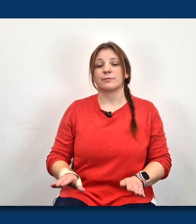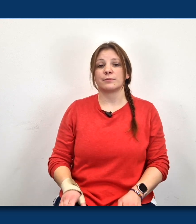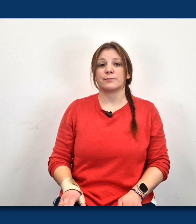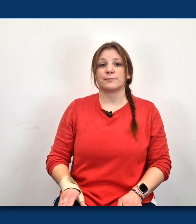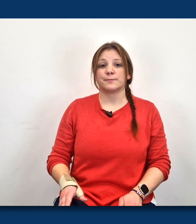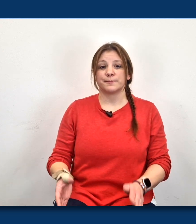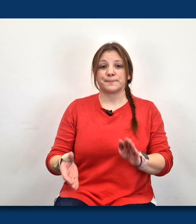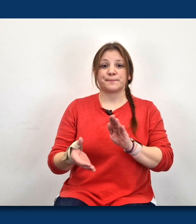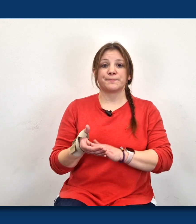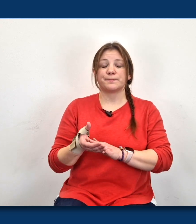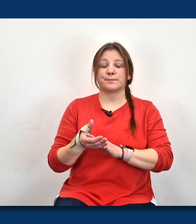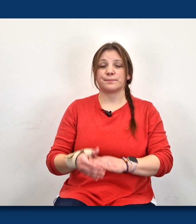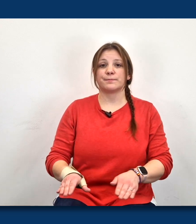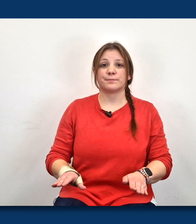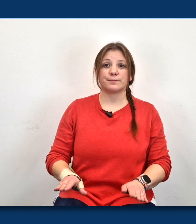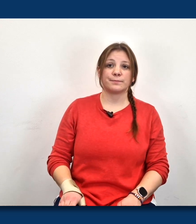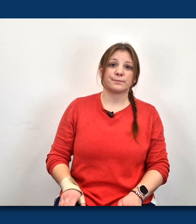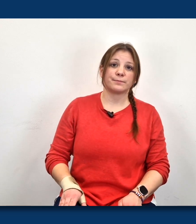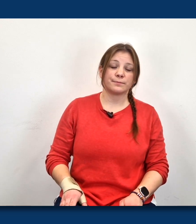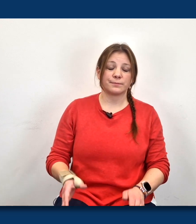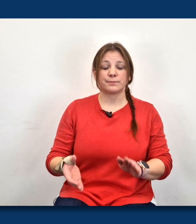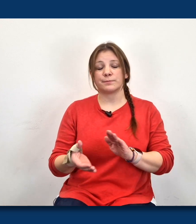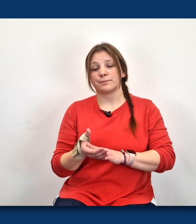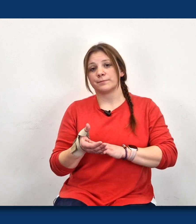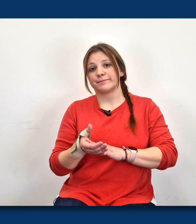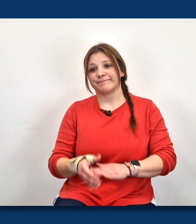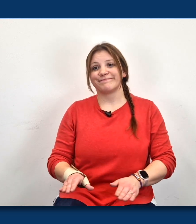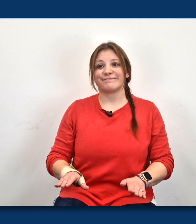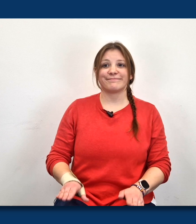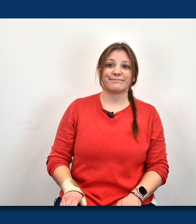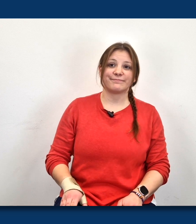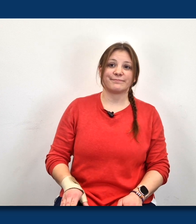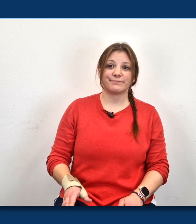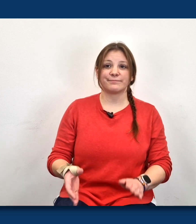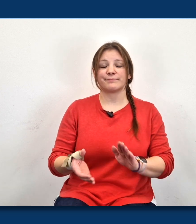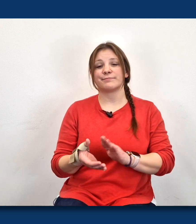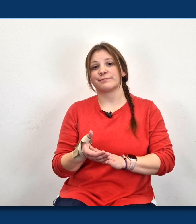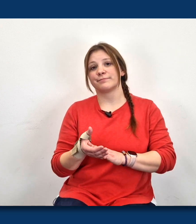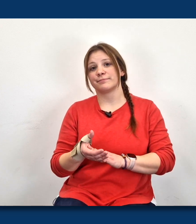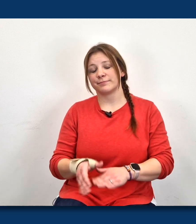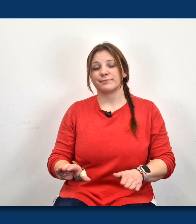We all belong to everything and everyone